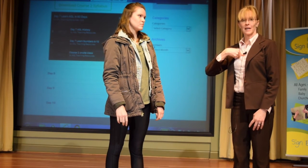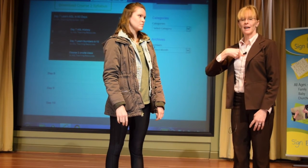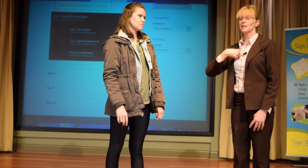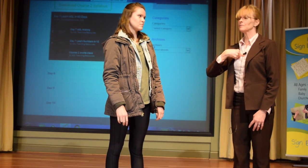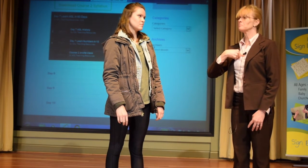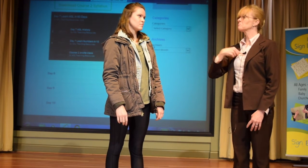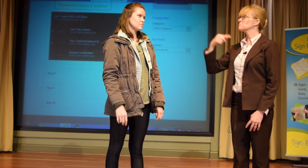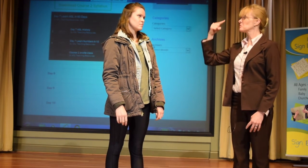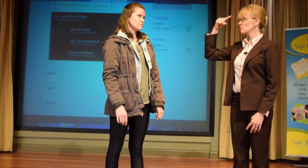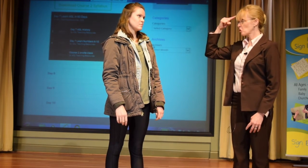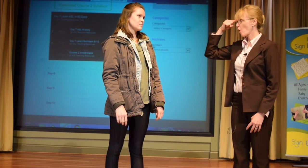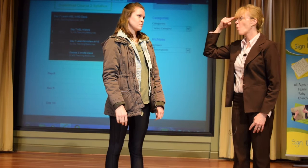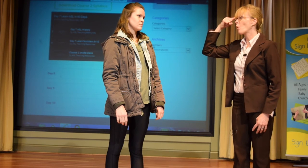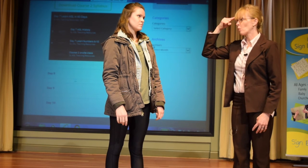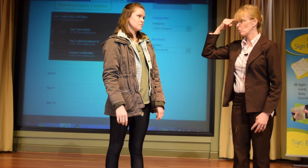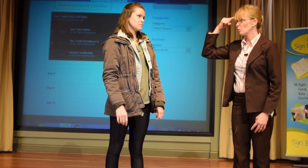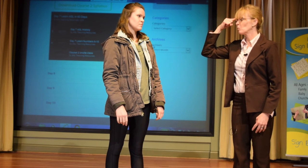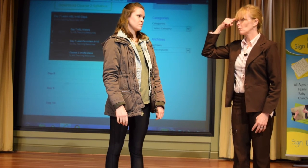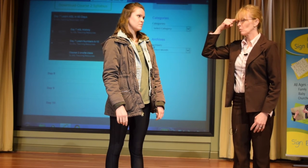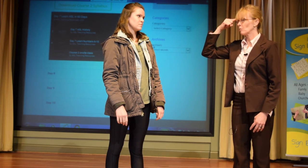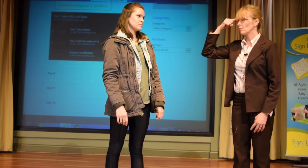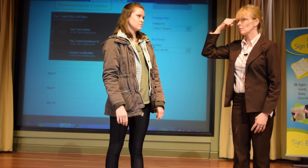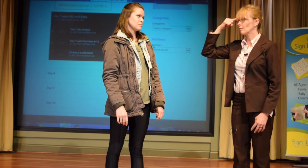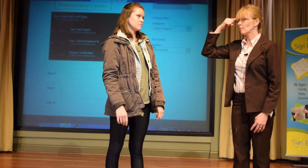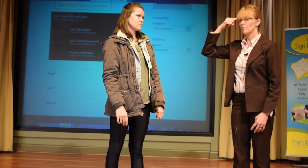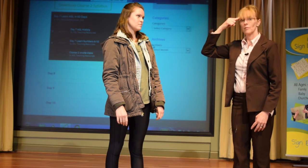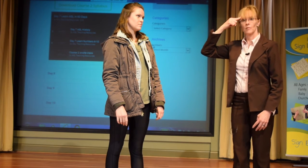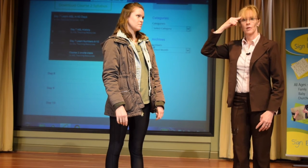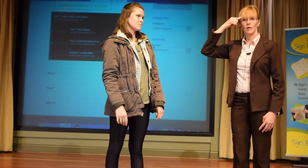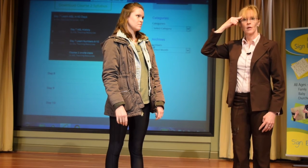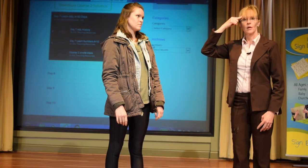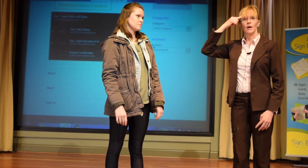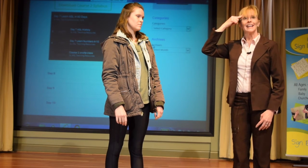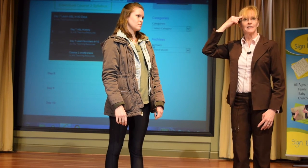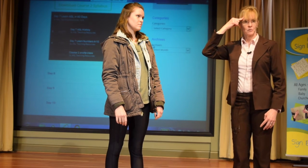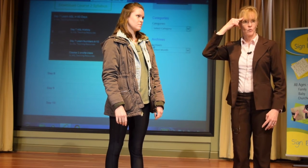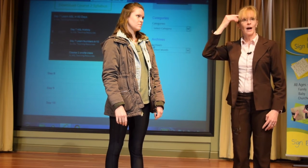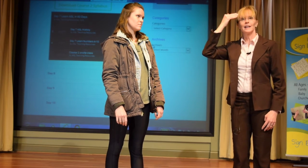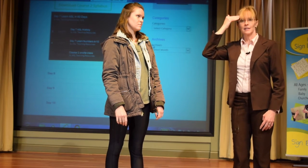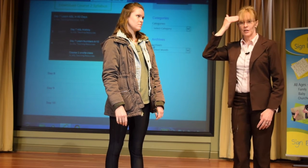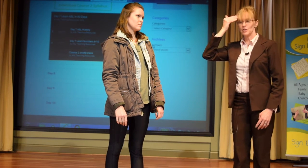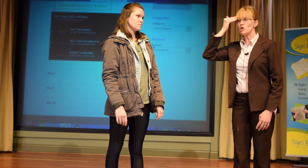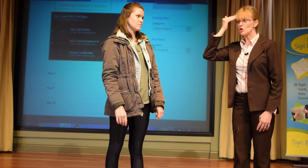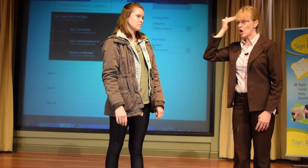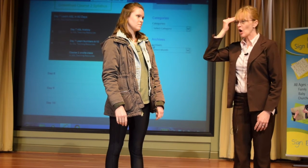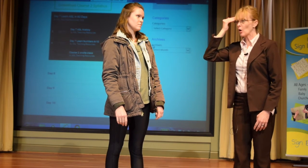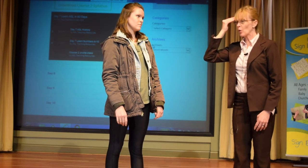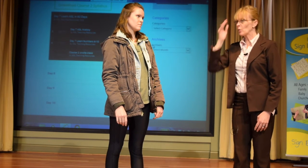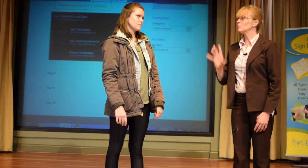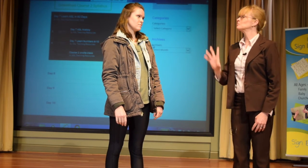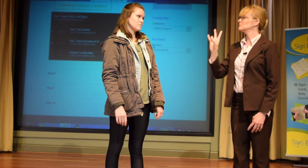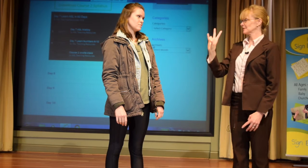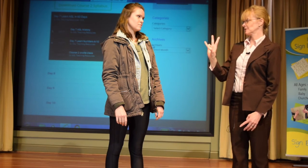Okay? No. No. No. Right. No.